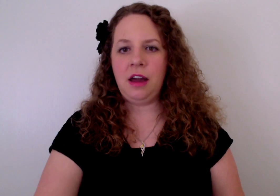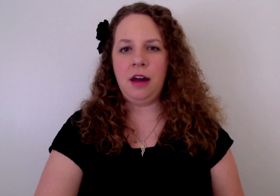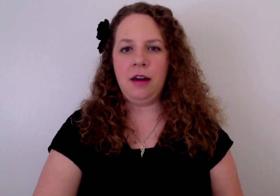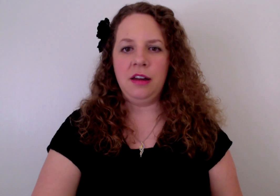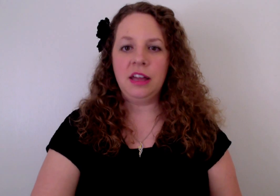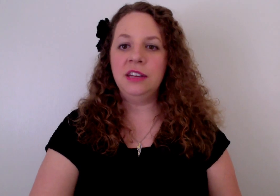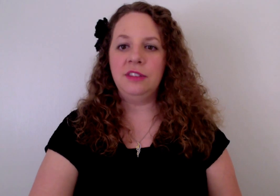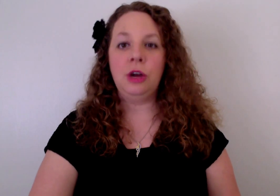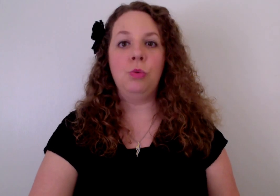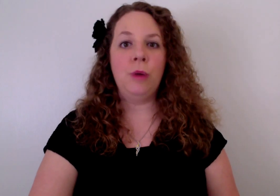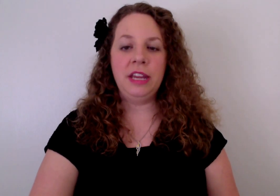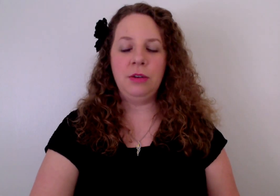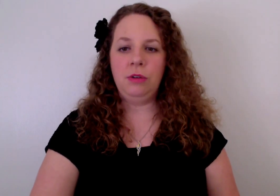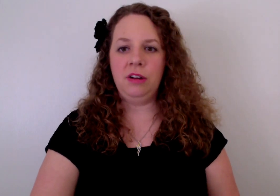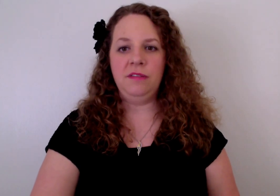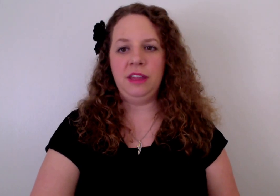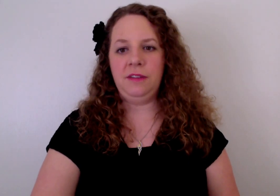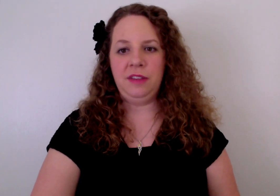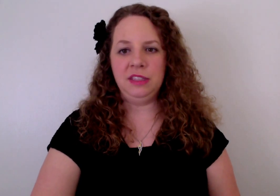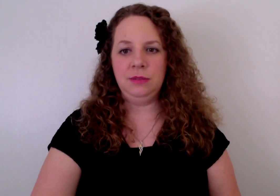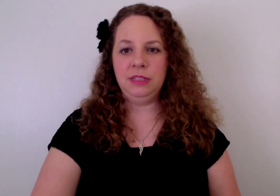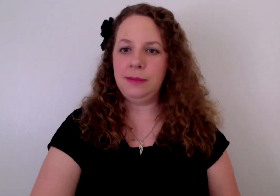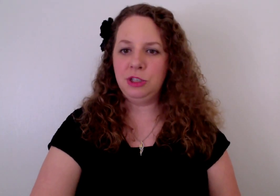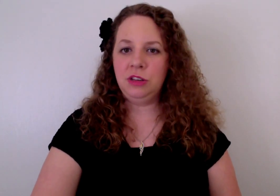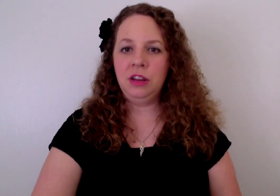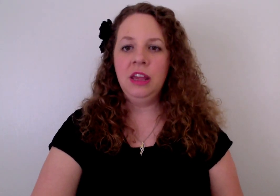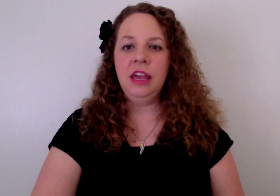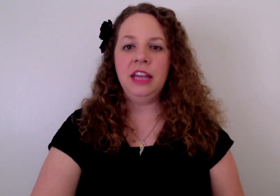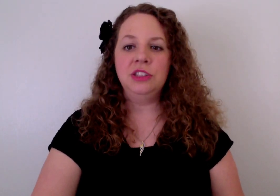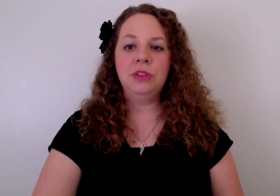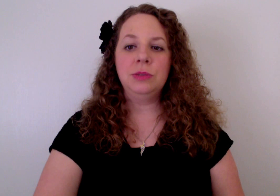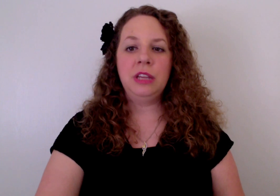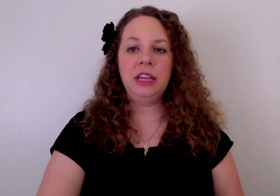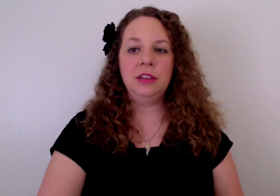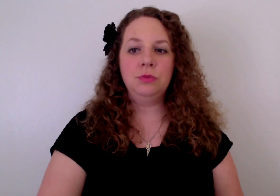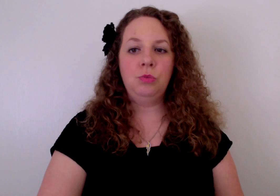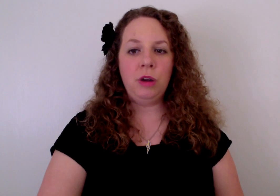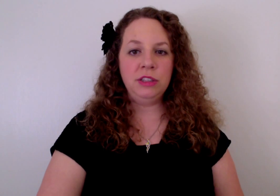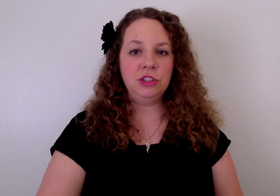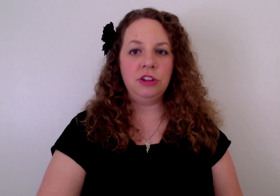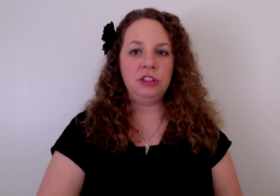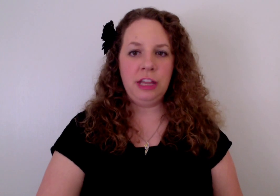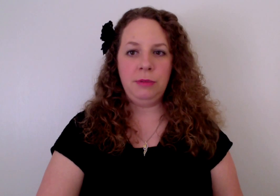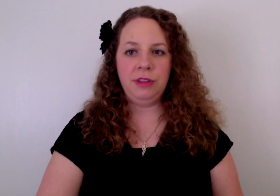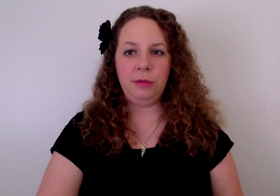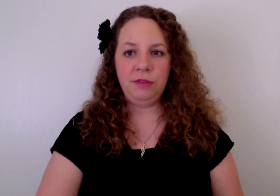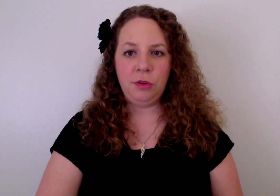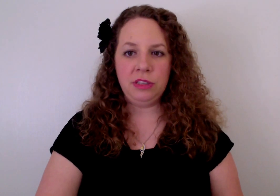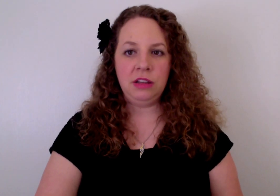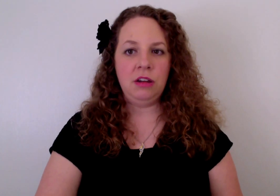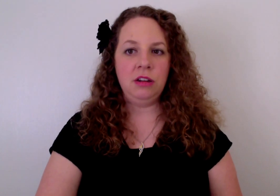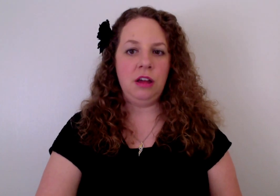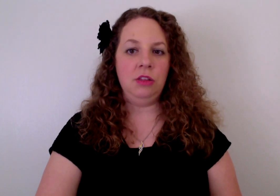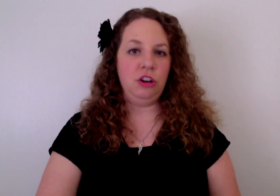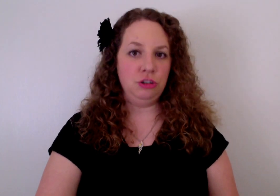kind of like a wedding or like a fancy reception. And so this one is one circular table that we're focusing on a large